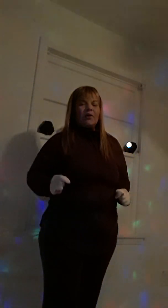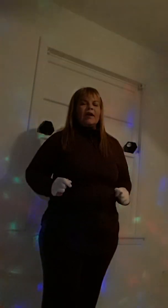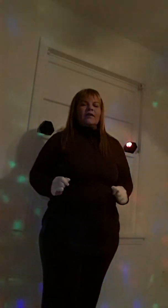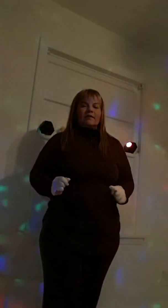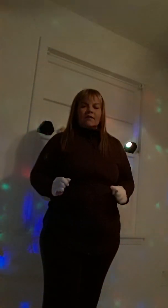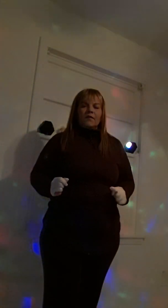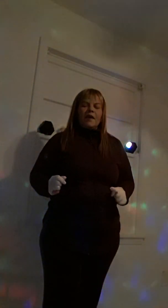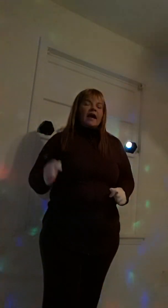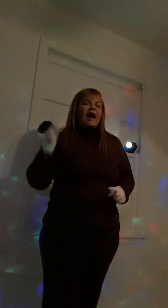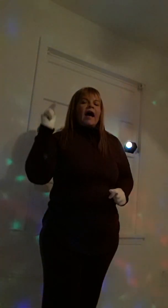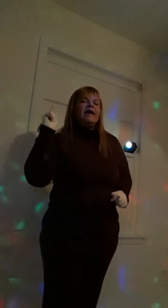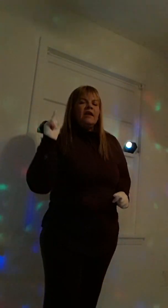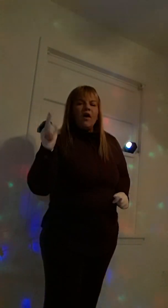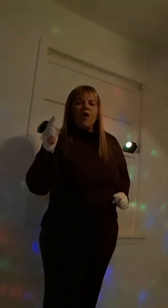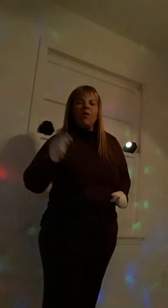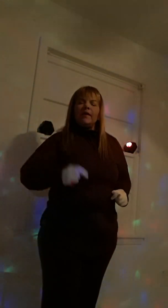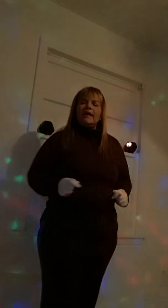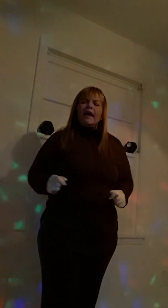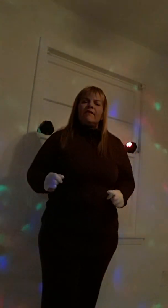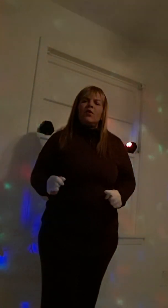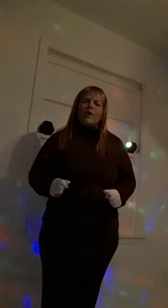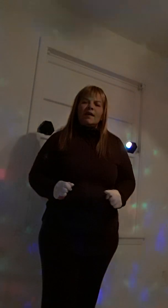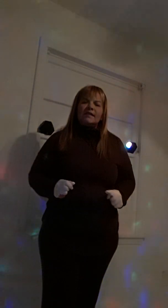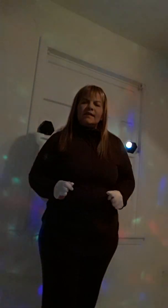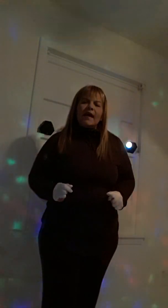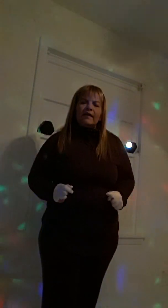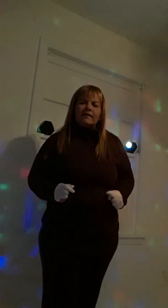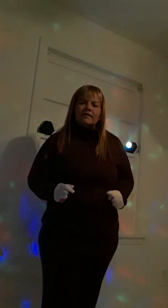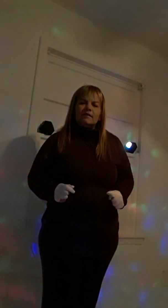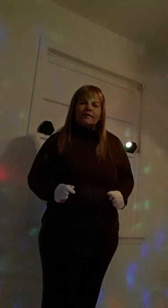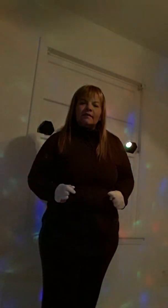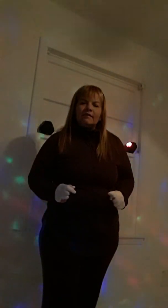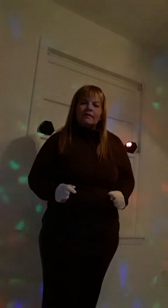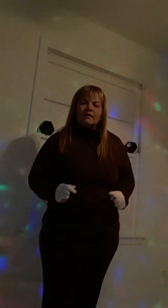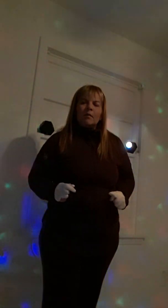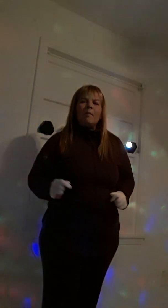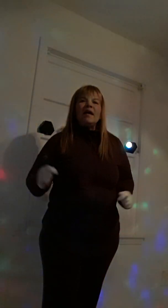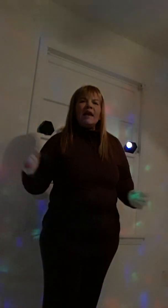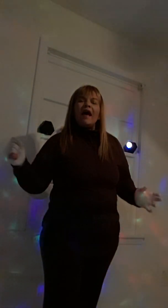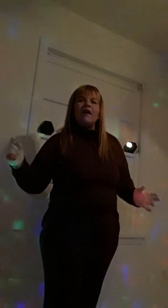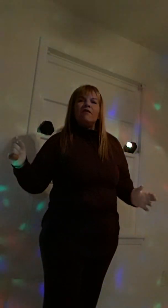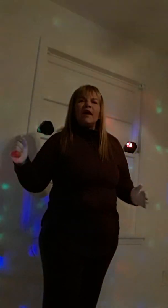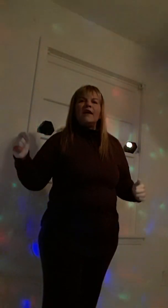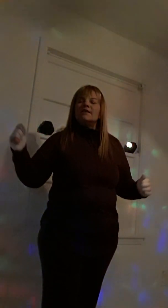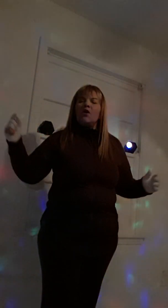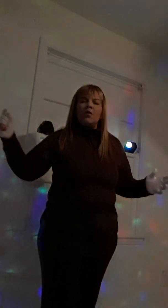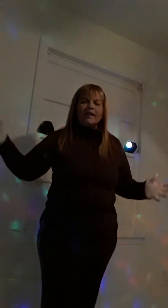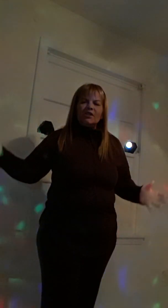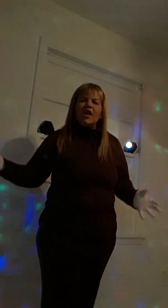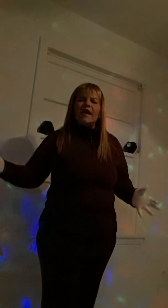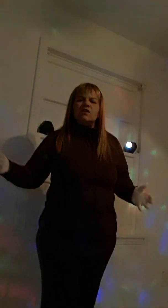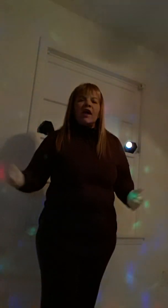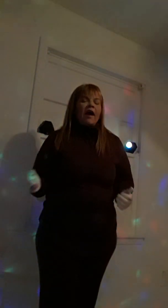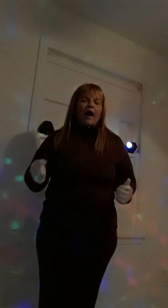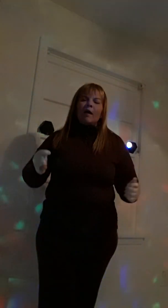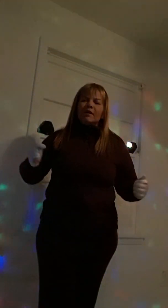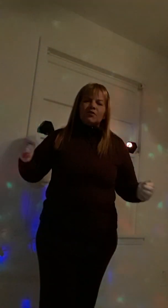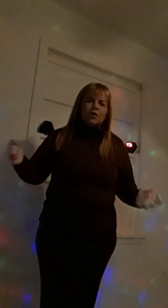going on. I know what they have already said. My life has already changed. I'm a totally